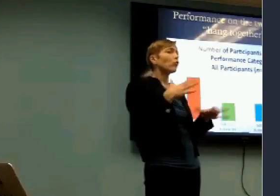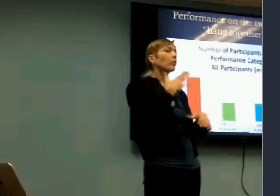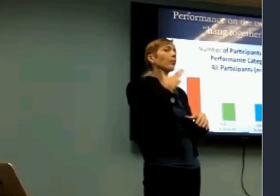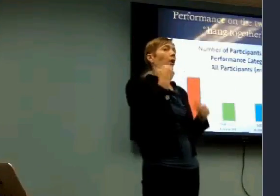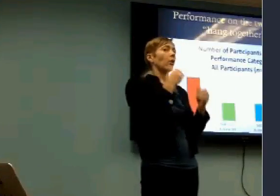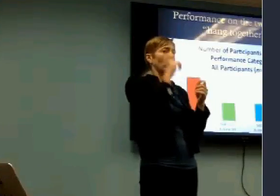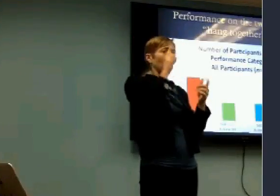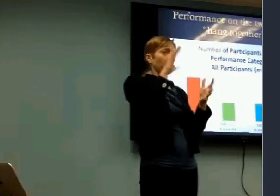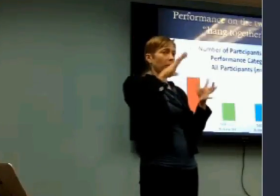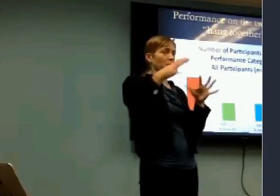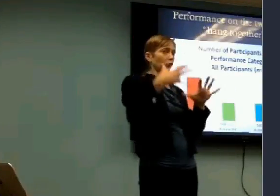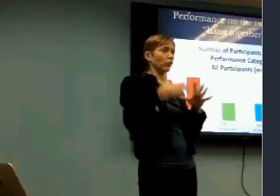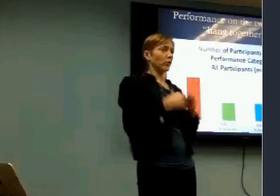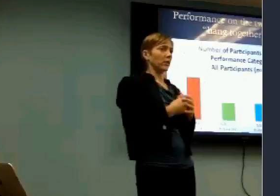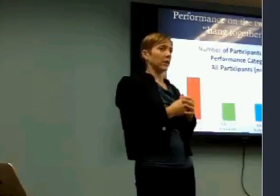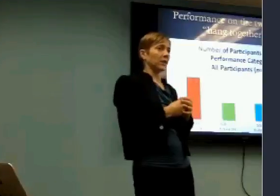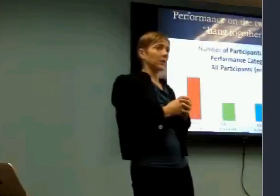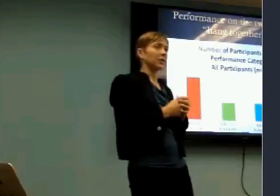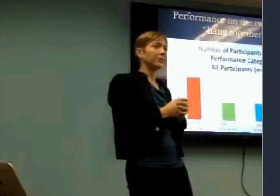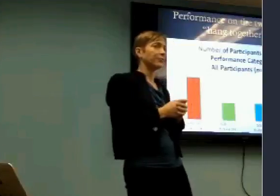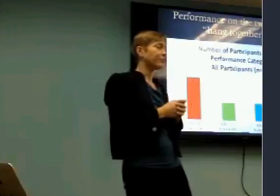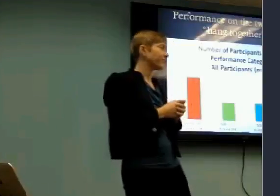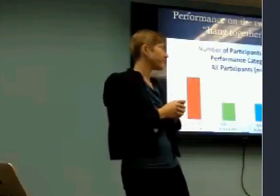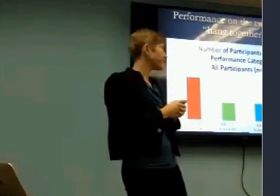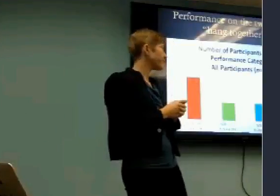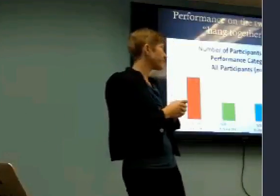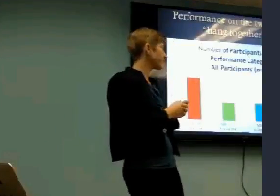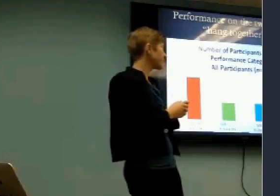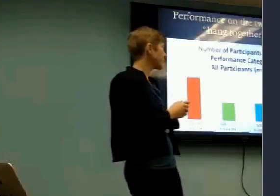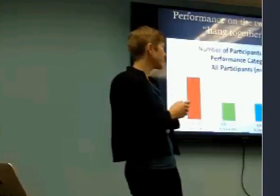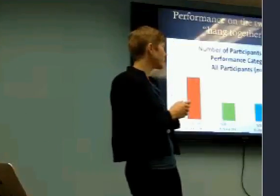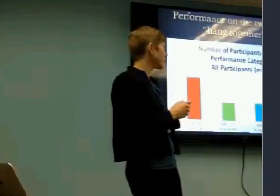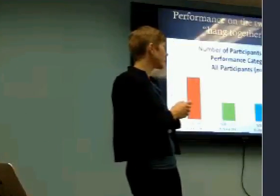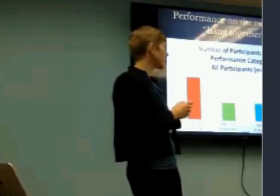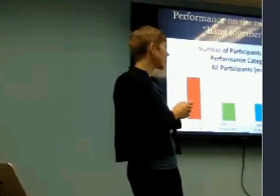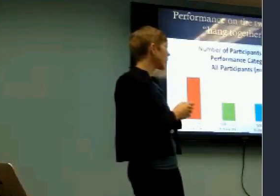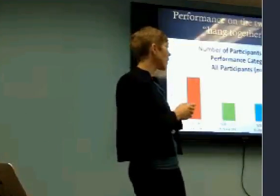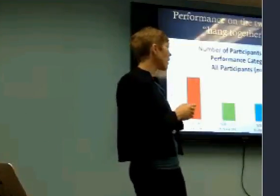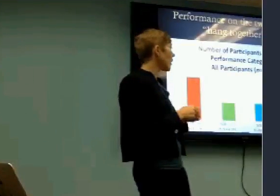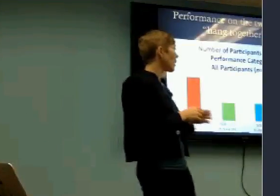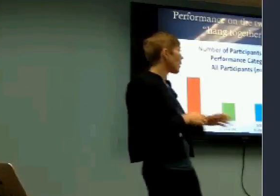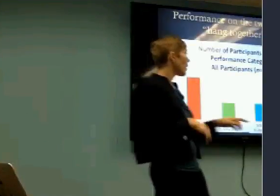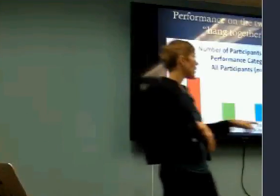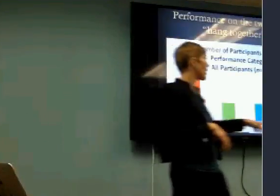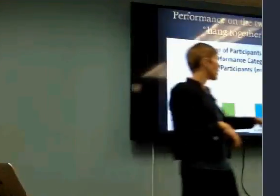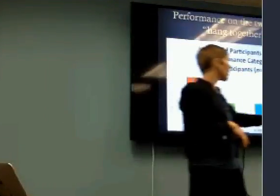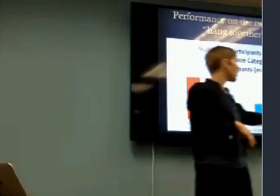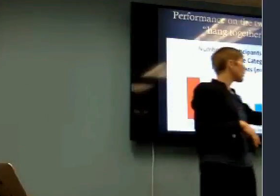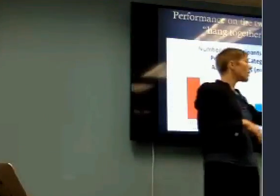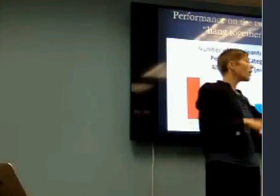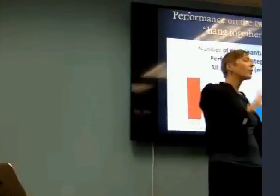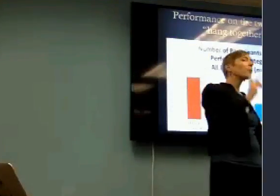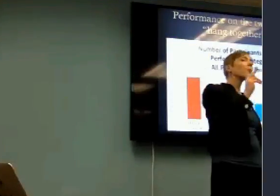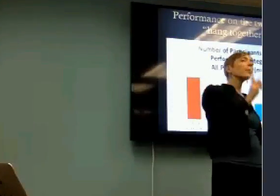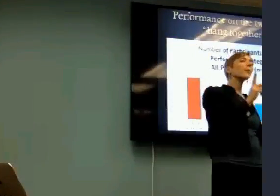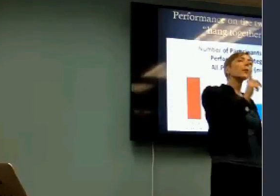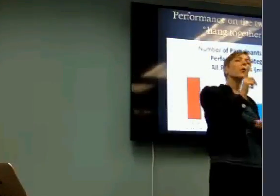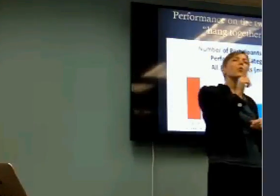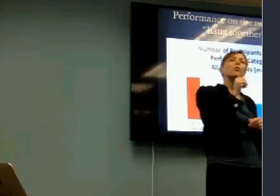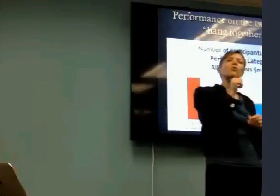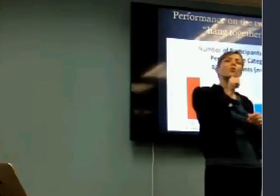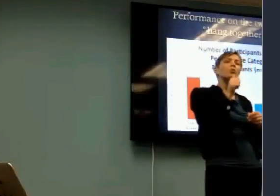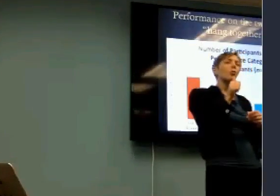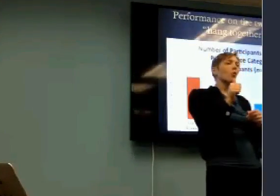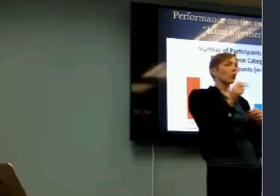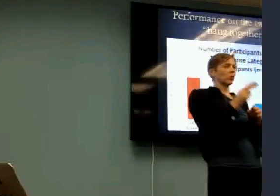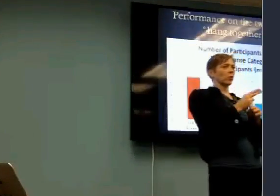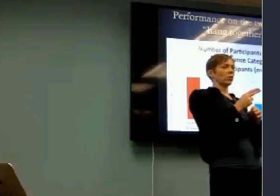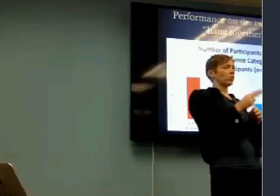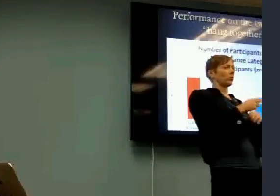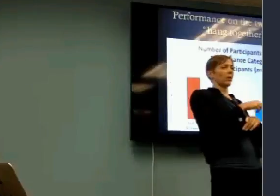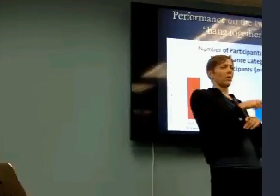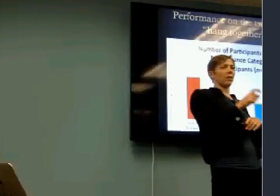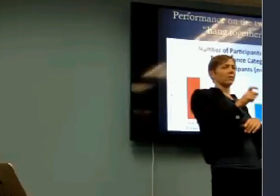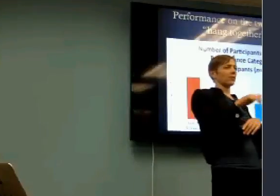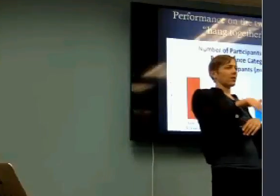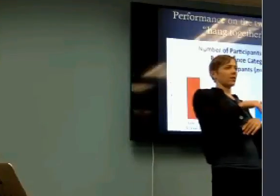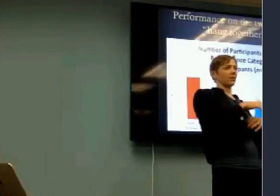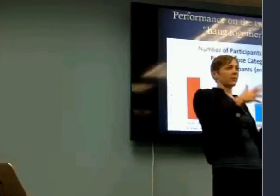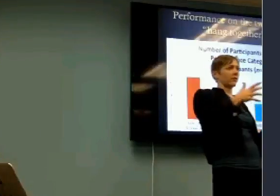lot in communication, those people tend to do better on mental rotation tasks. Over here on the purple bar, you're seeing people